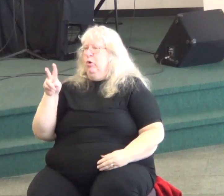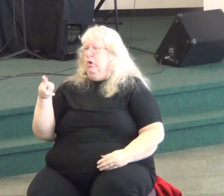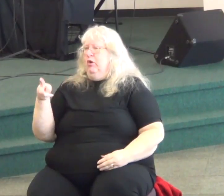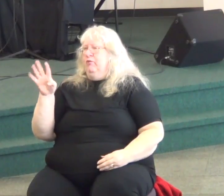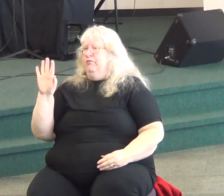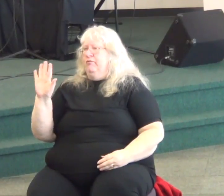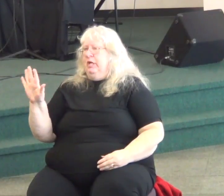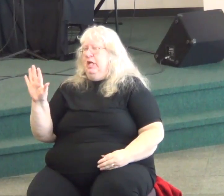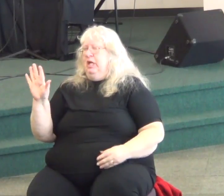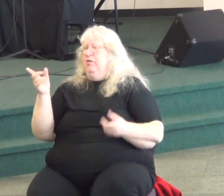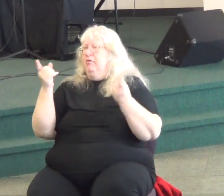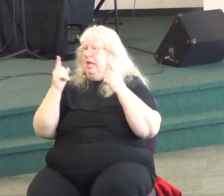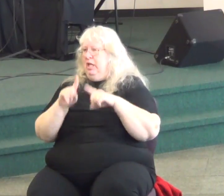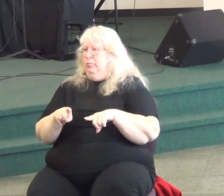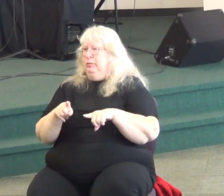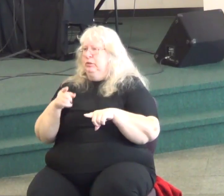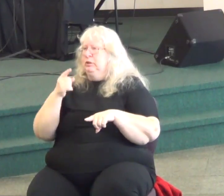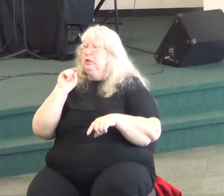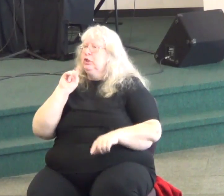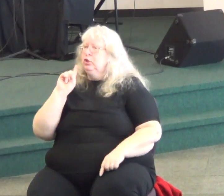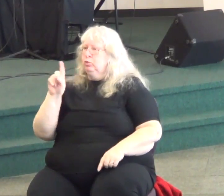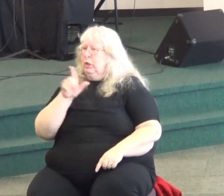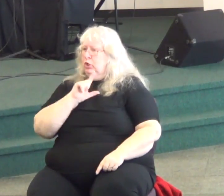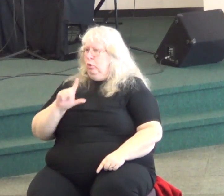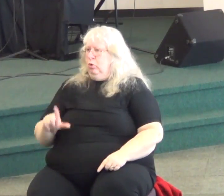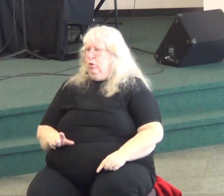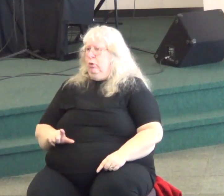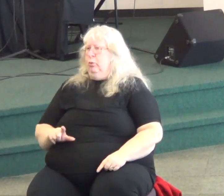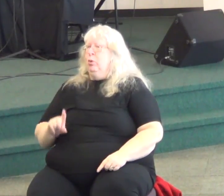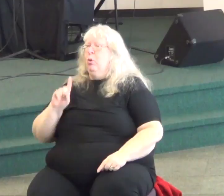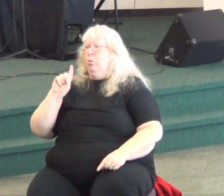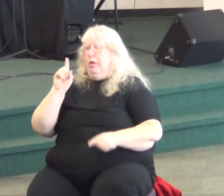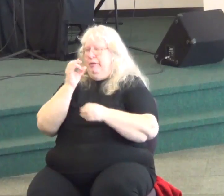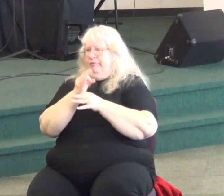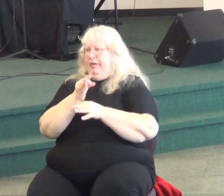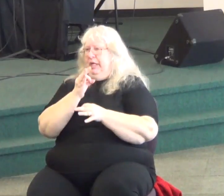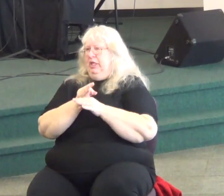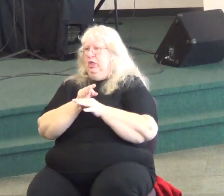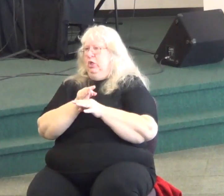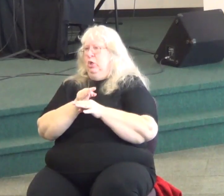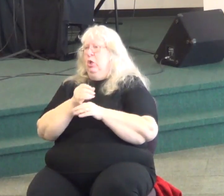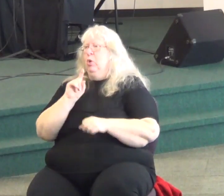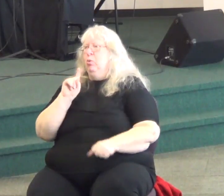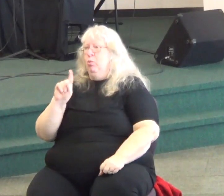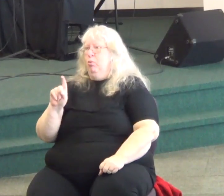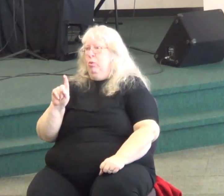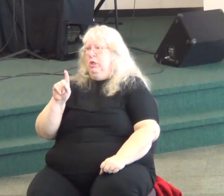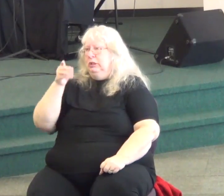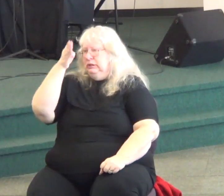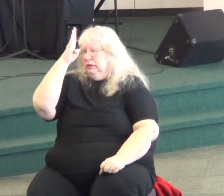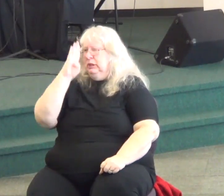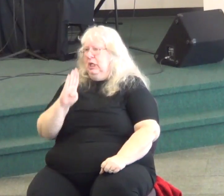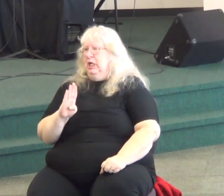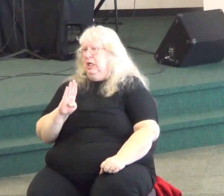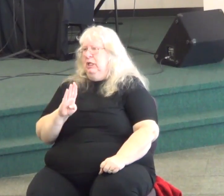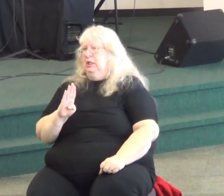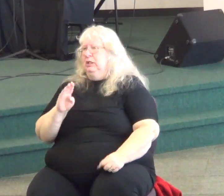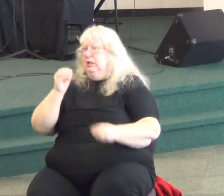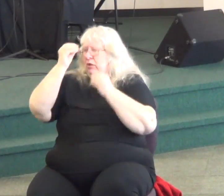faith, one baptism, one God, and Father of all, who is over all, in